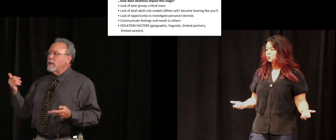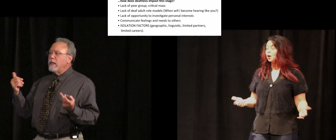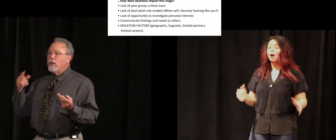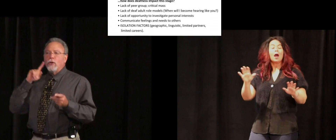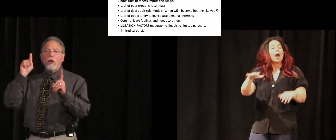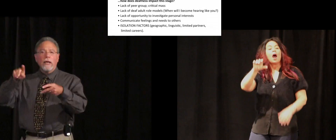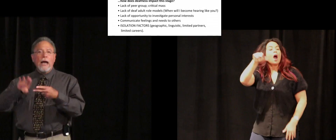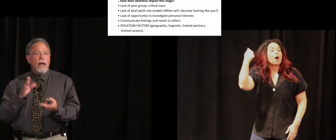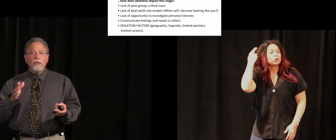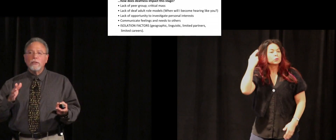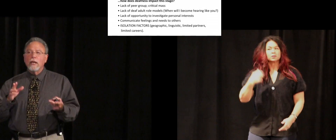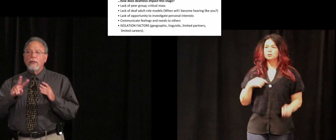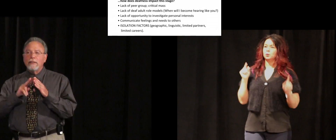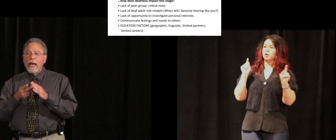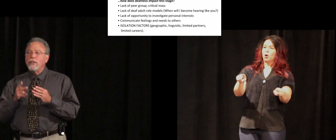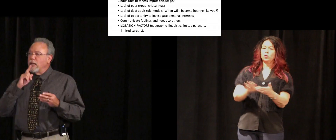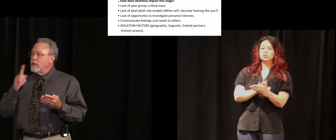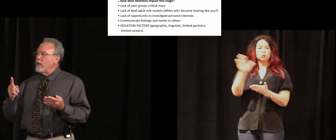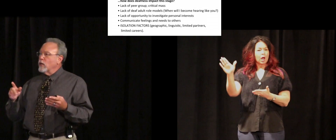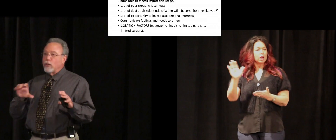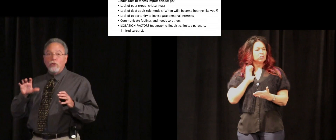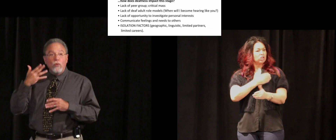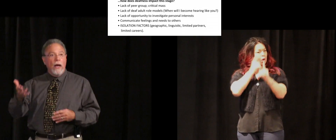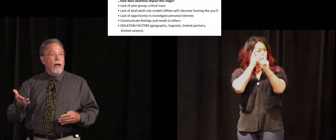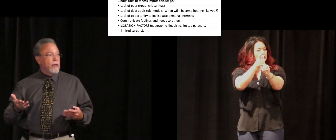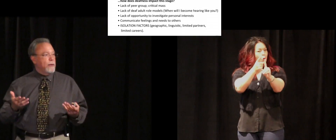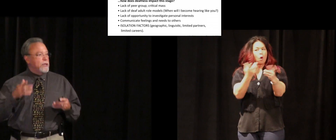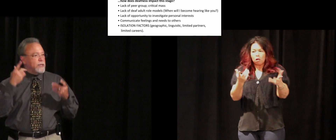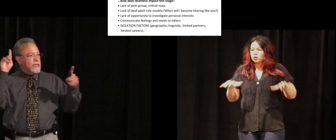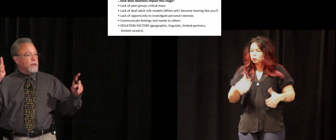And the impact that deafness has on it. You can see where I'm going.